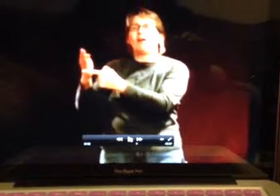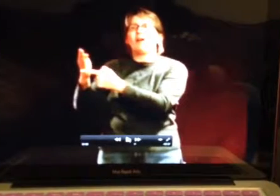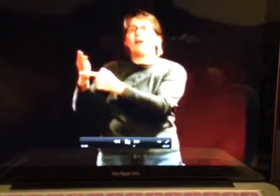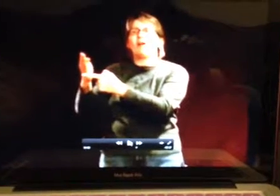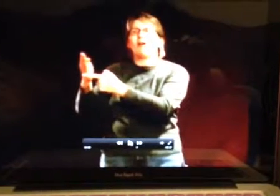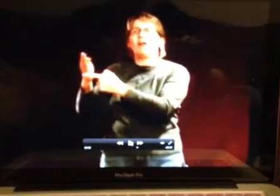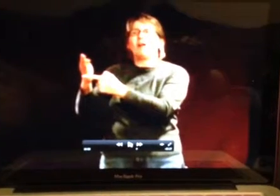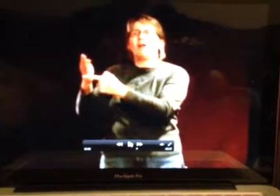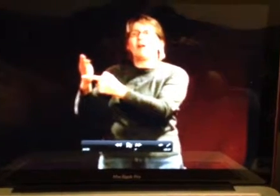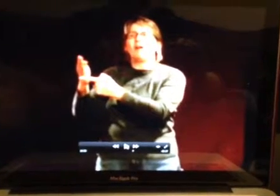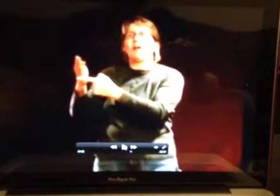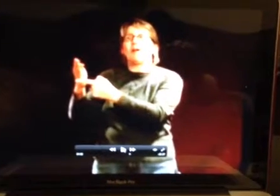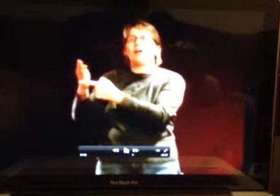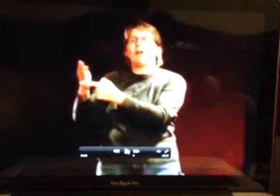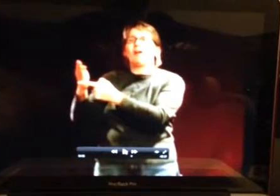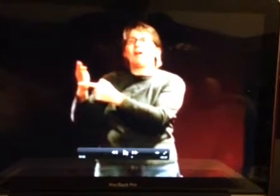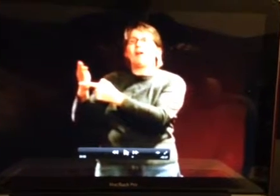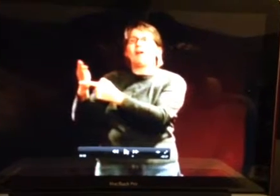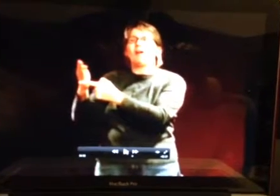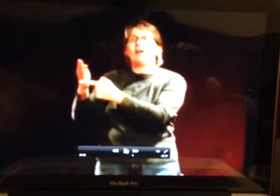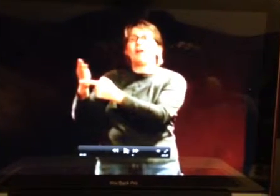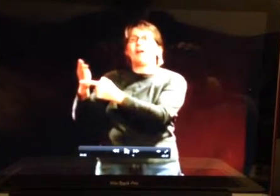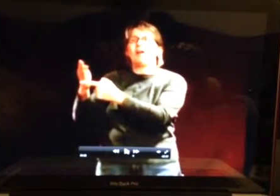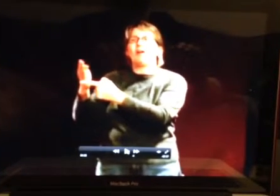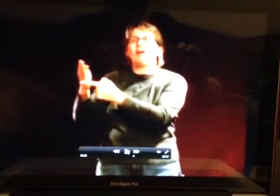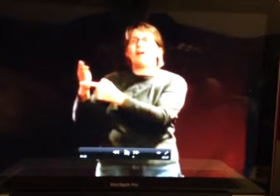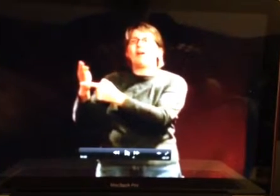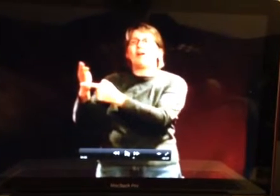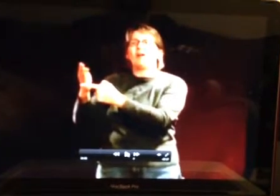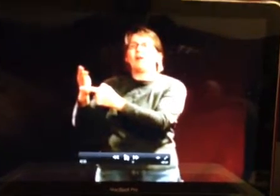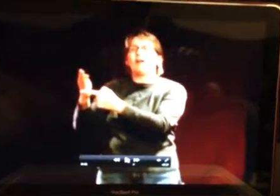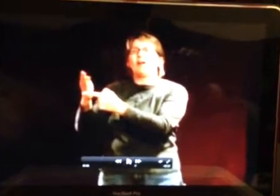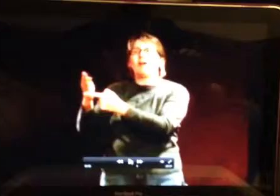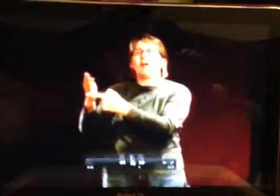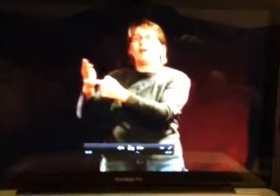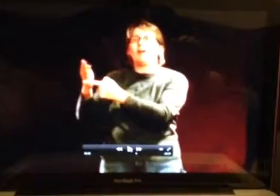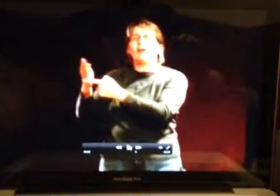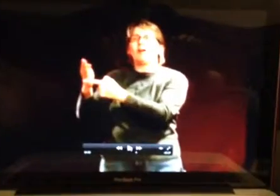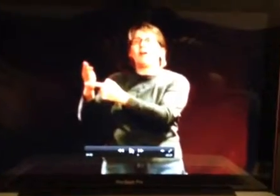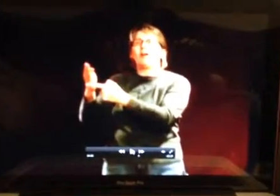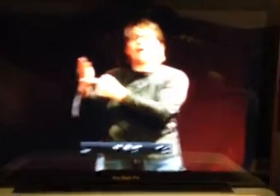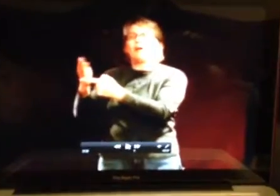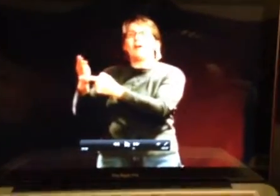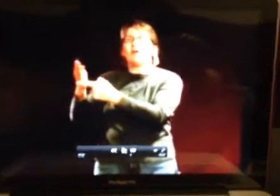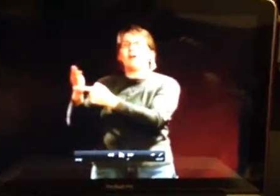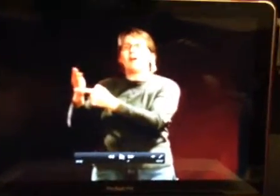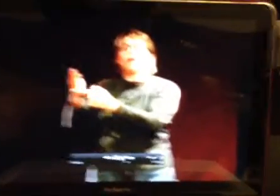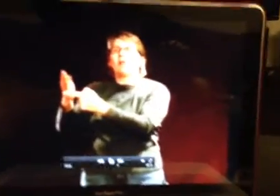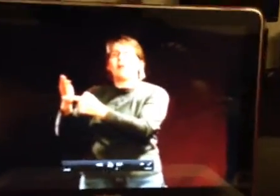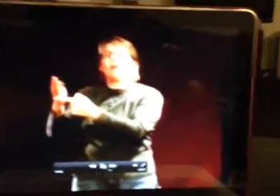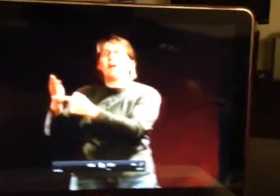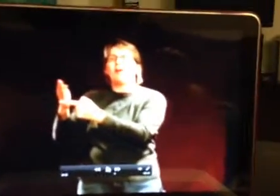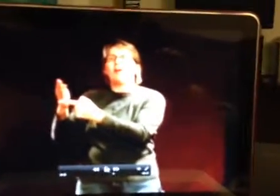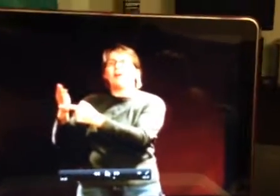So the wind was blowing really hard, and the water was there were just a lot of rapids in the water, and the wind